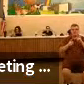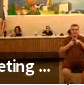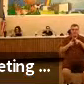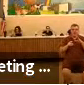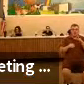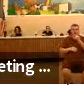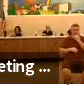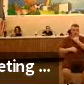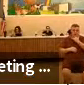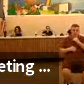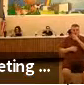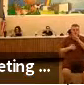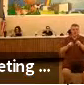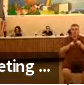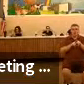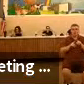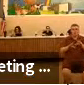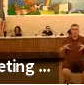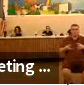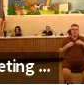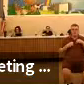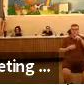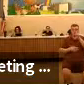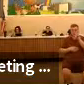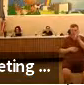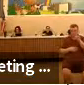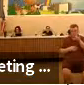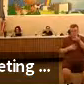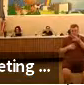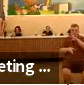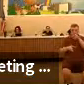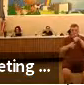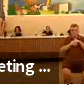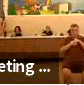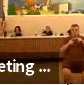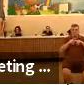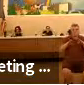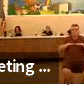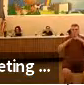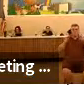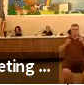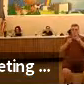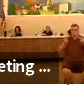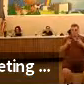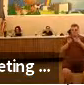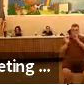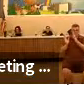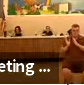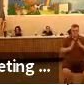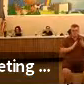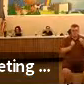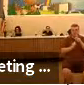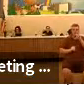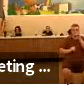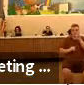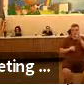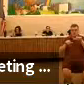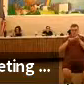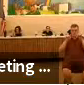It also accommodates Lehigh Valley Trail, incorporates open space plan with trail